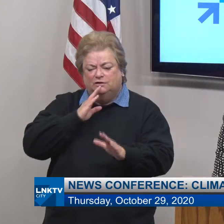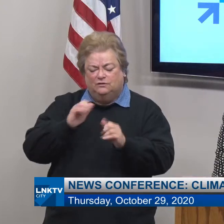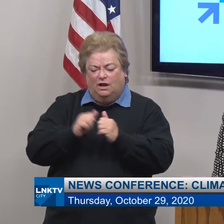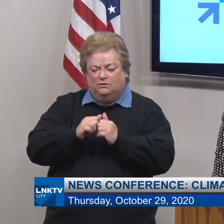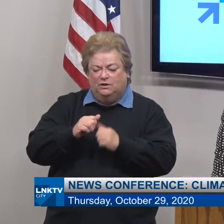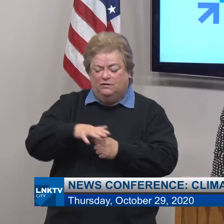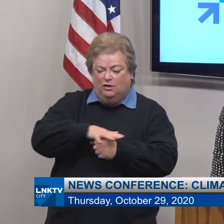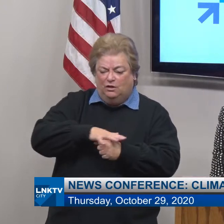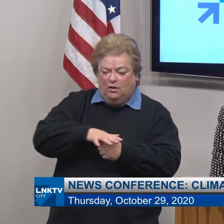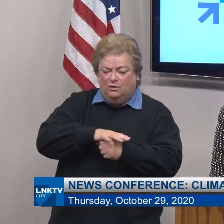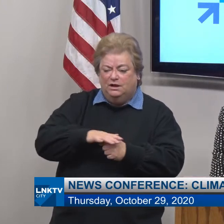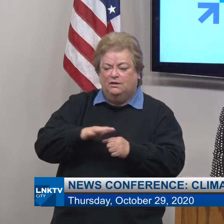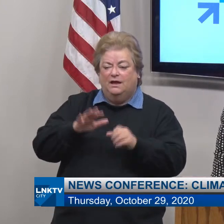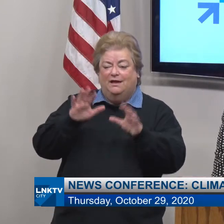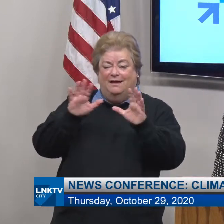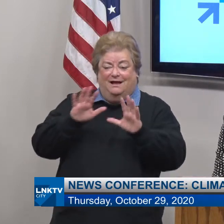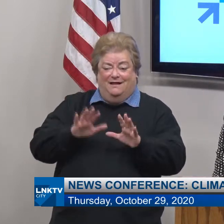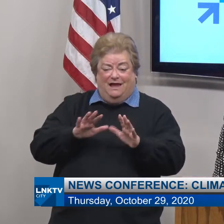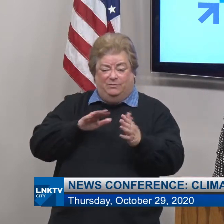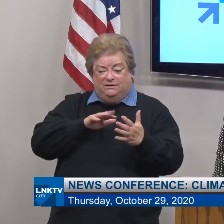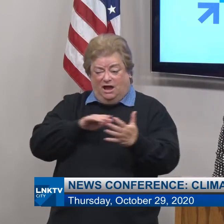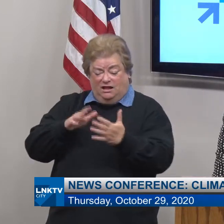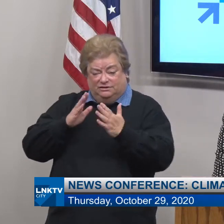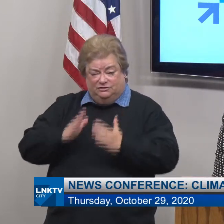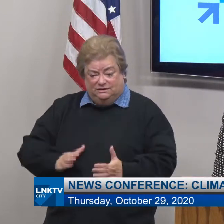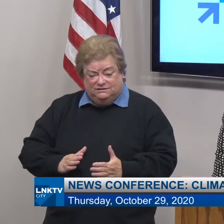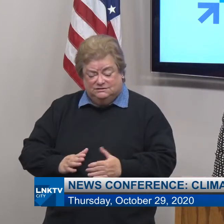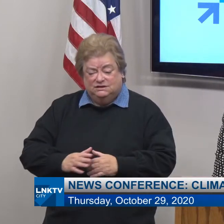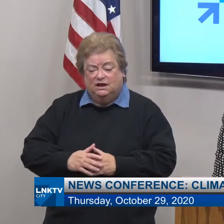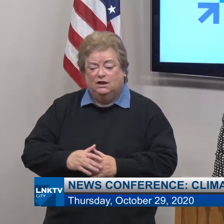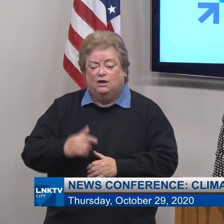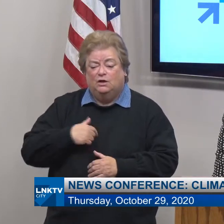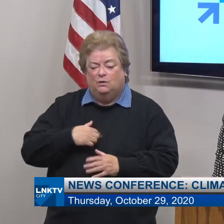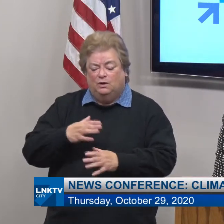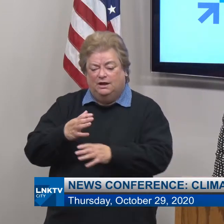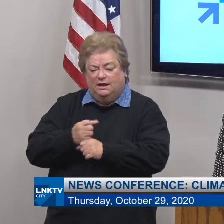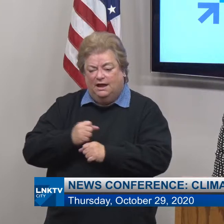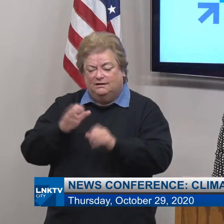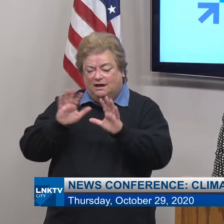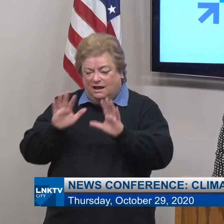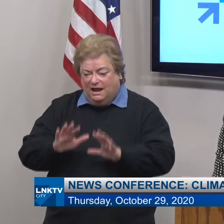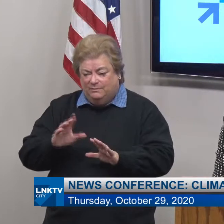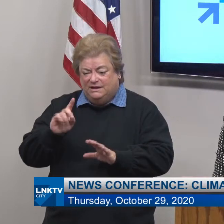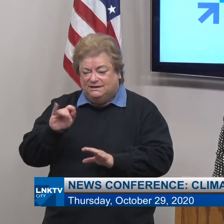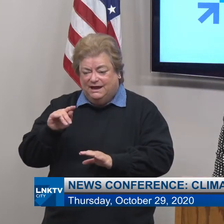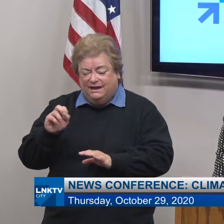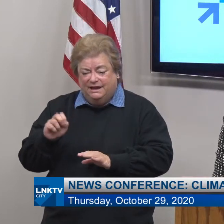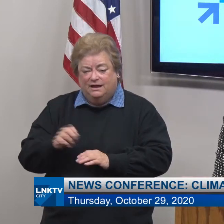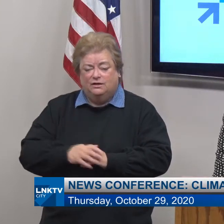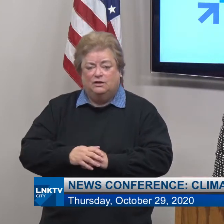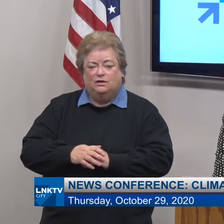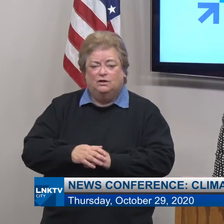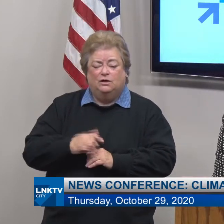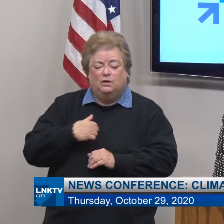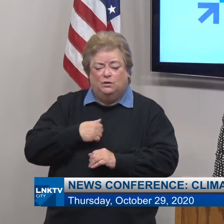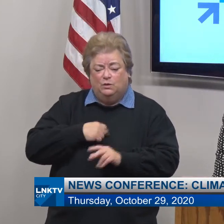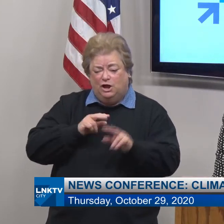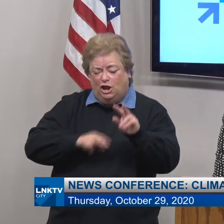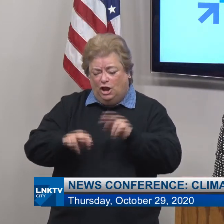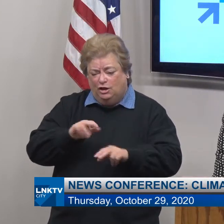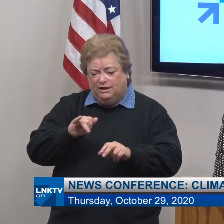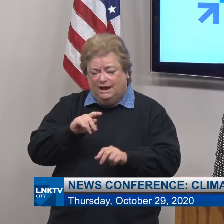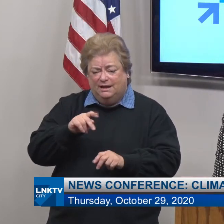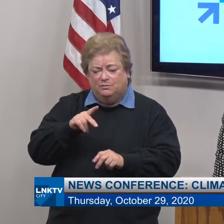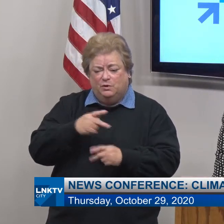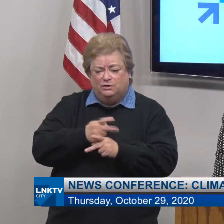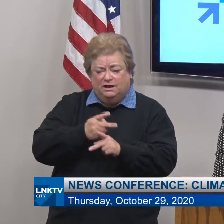and regional climatologists. We gathered past and projected climate data for Lincoln. We determined projected water demand